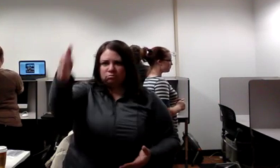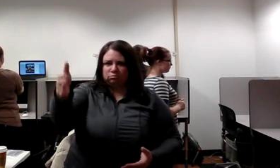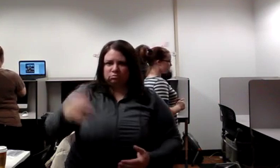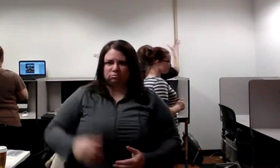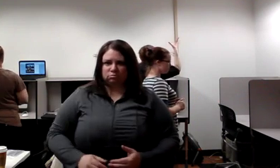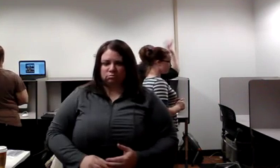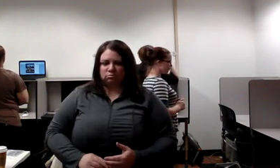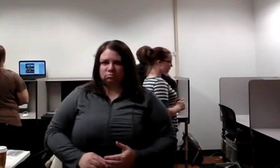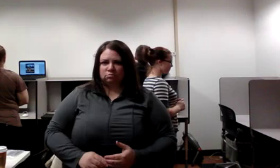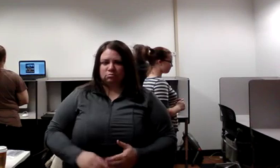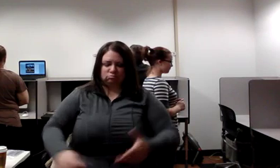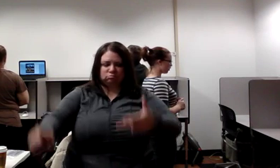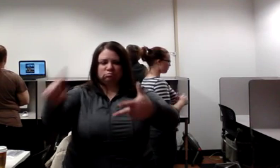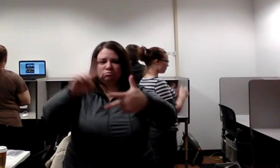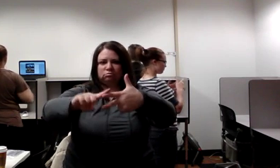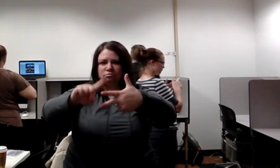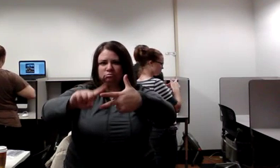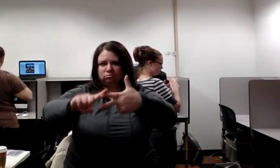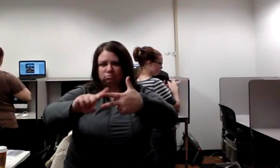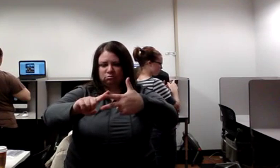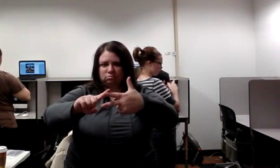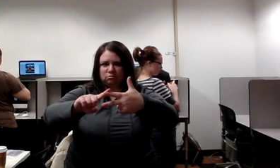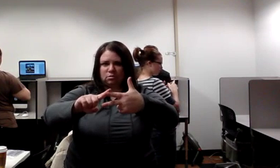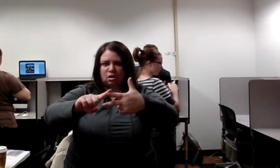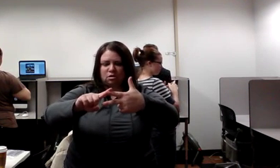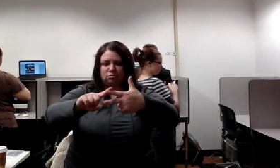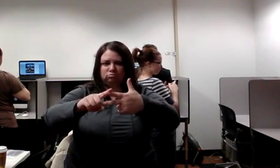My second story is about love and loss.